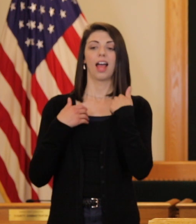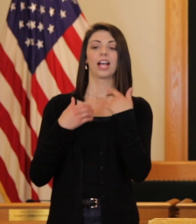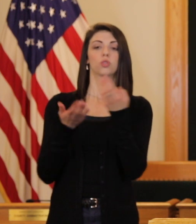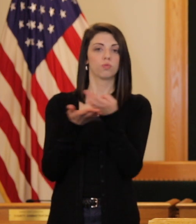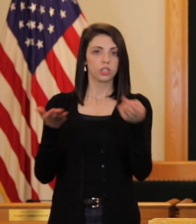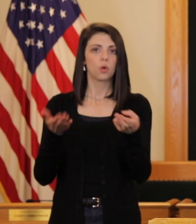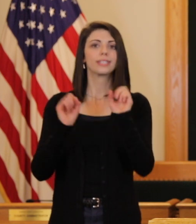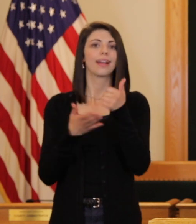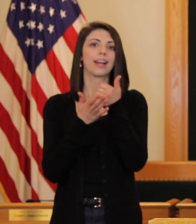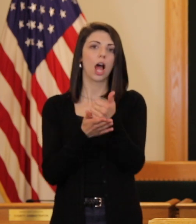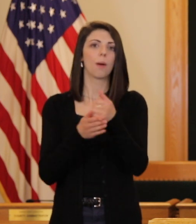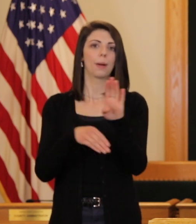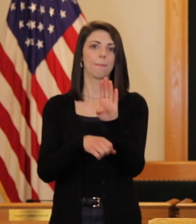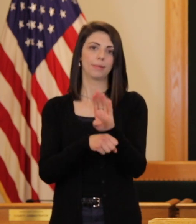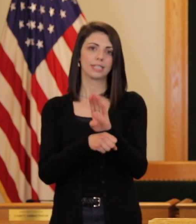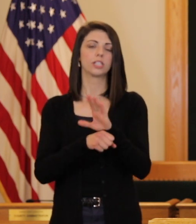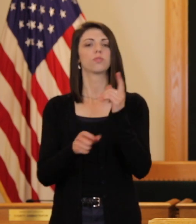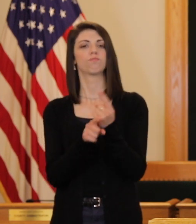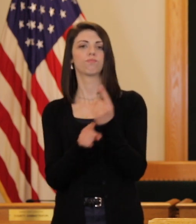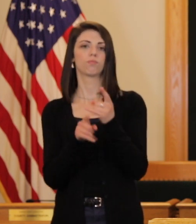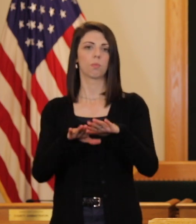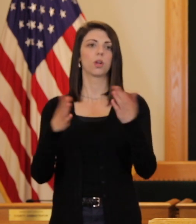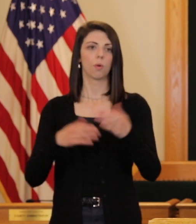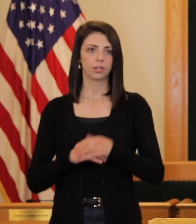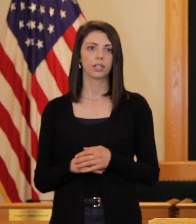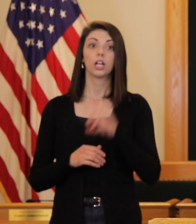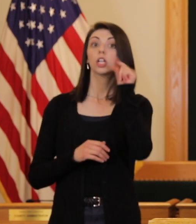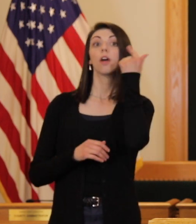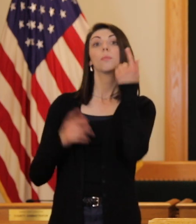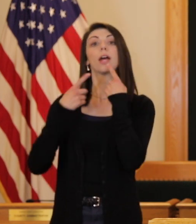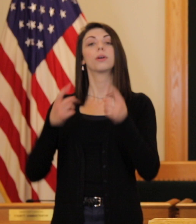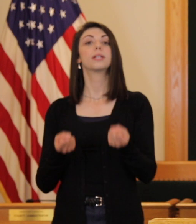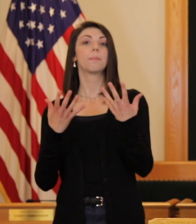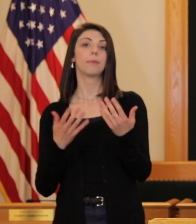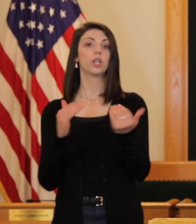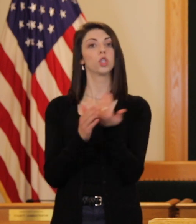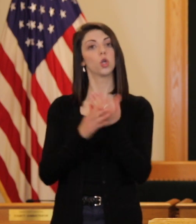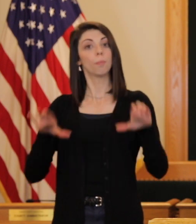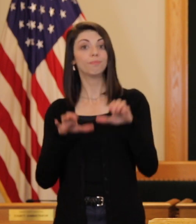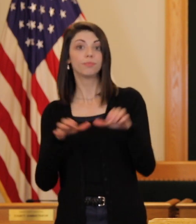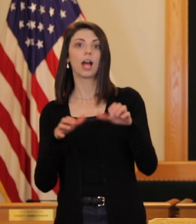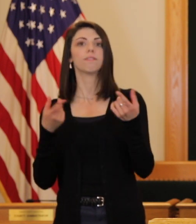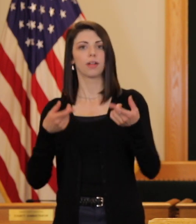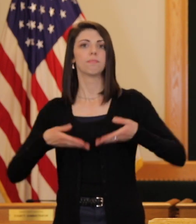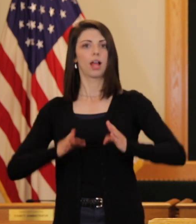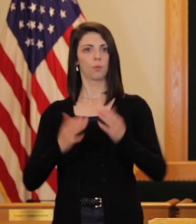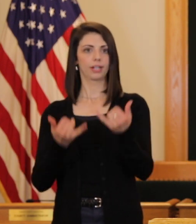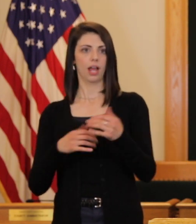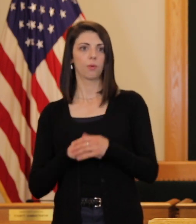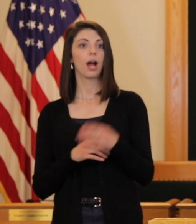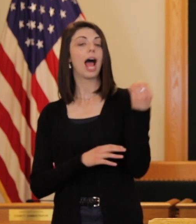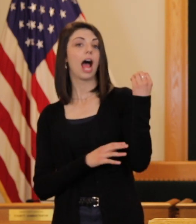reopening. The governor announced several new activities that are allowed in Central New York. Outdoor, low-risk